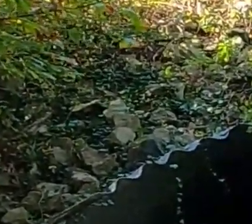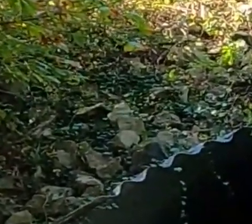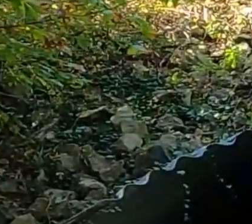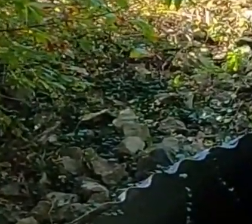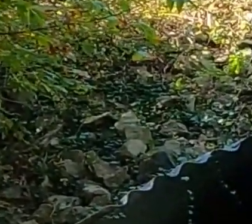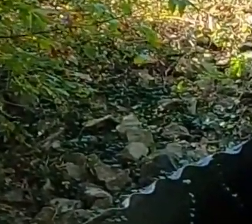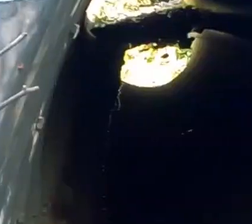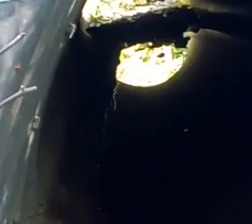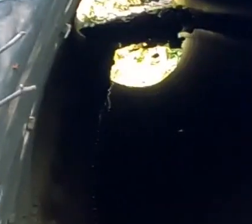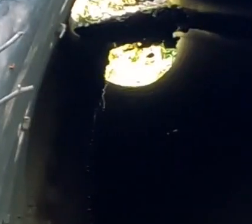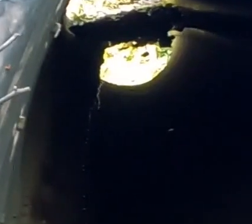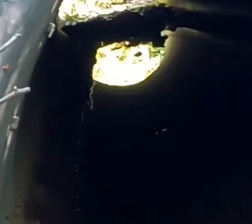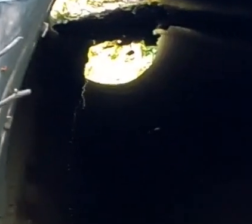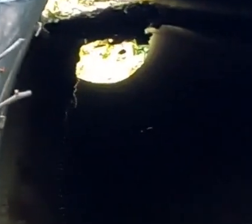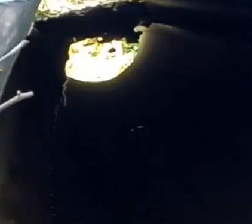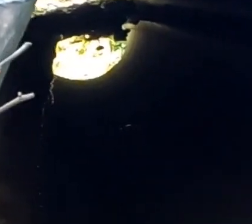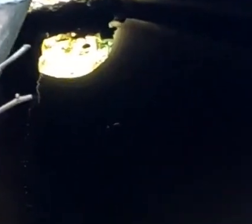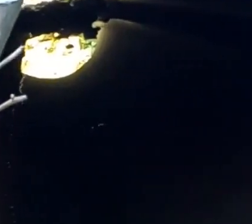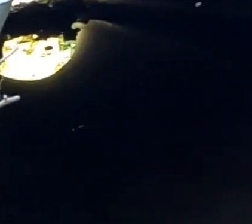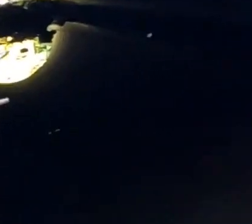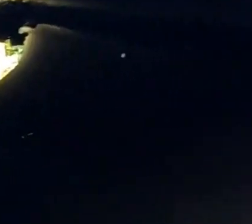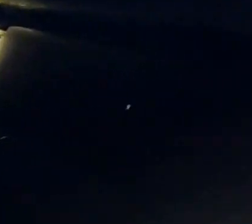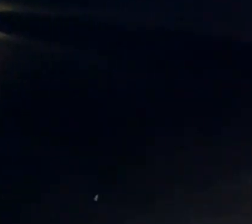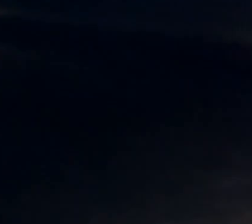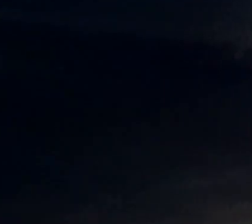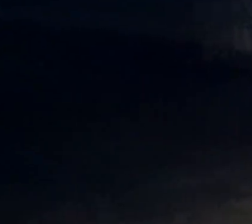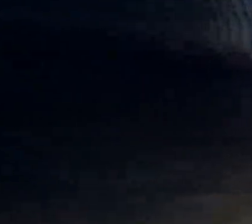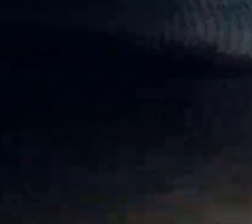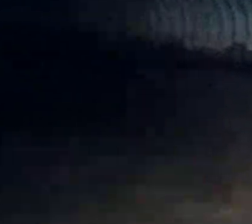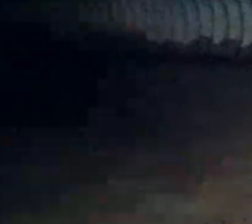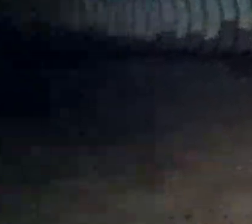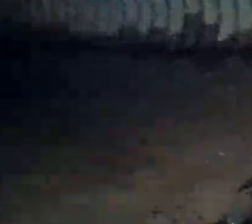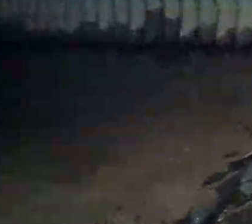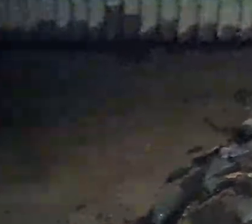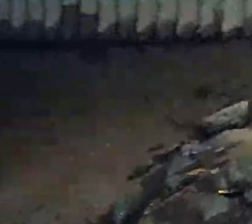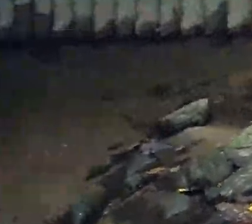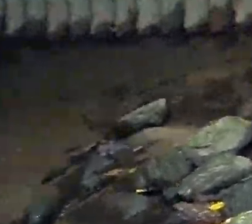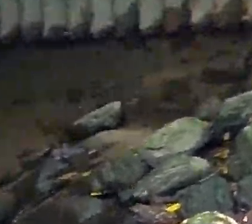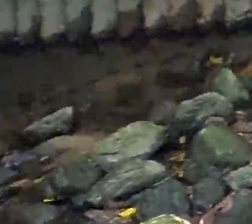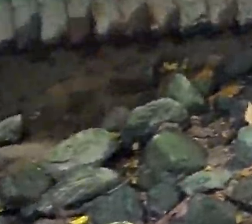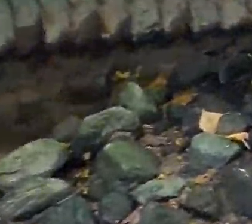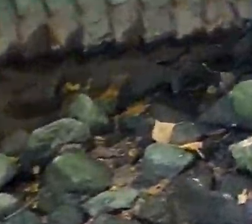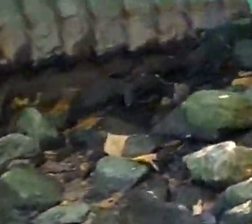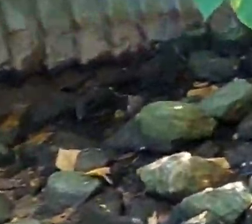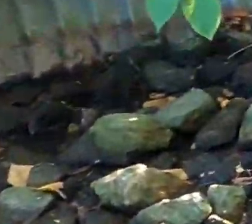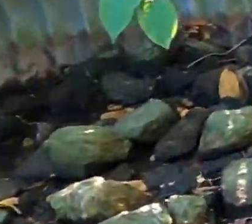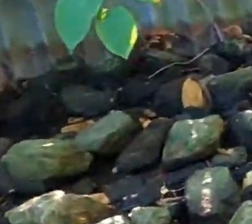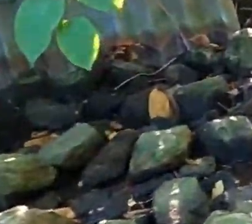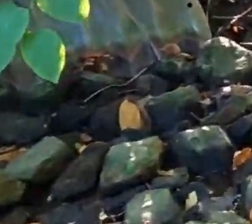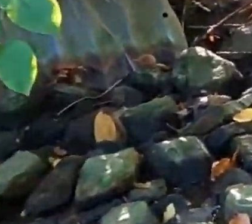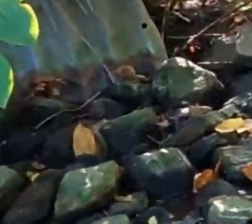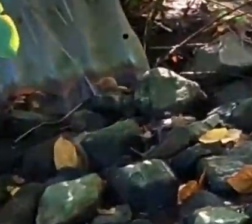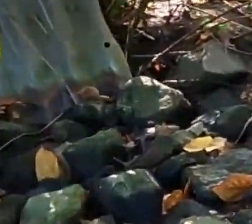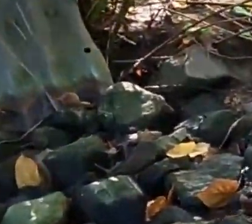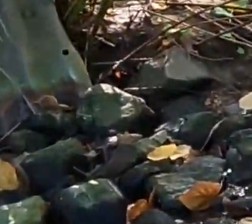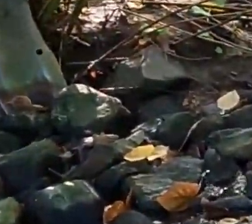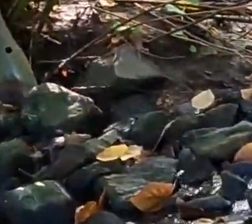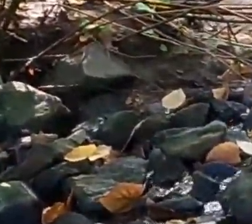of materials from our waterways, ensuring a more efficient flow of stormwater in future downpours.